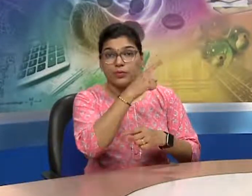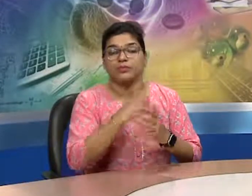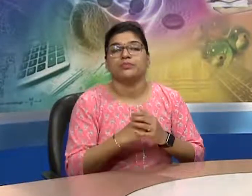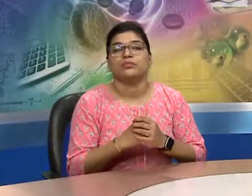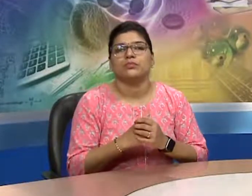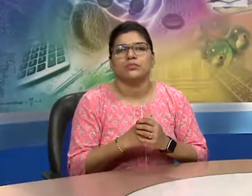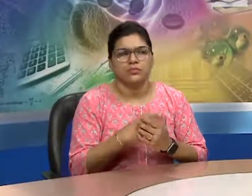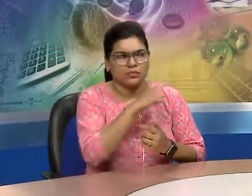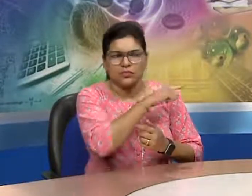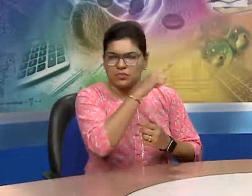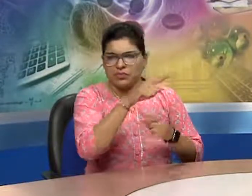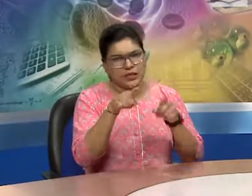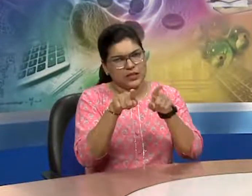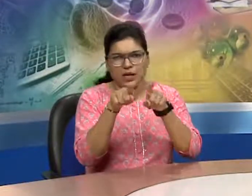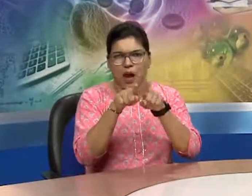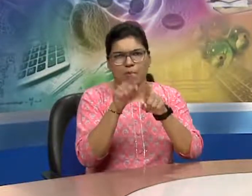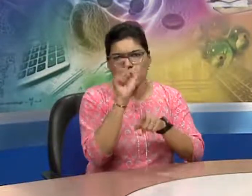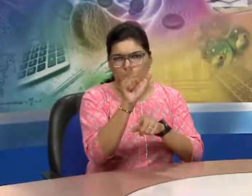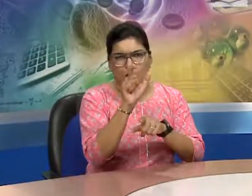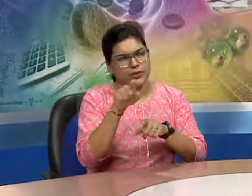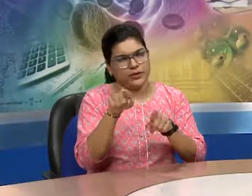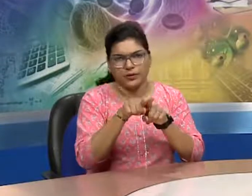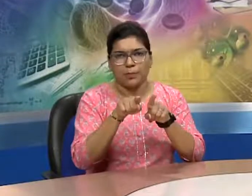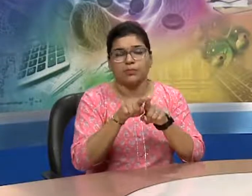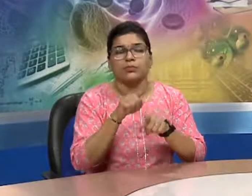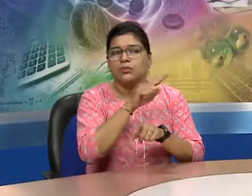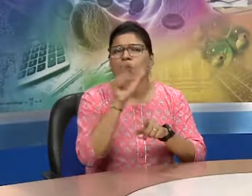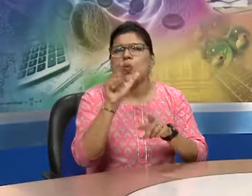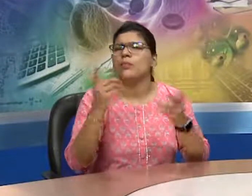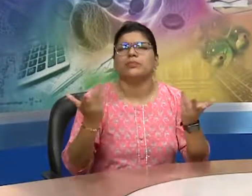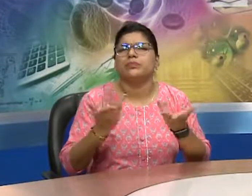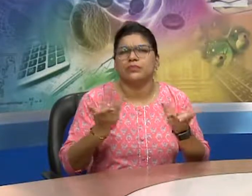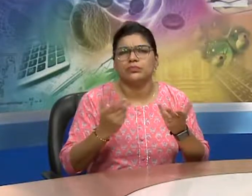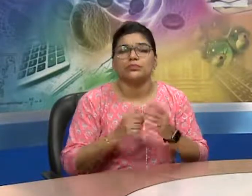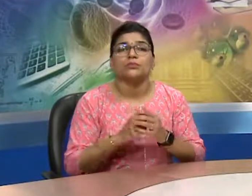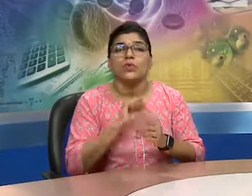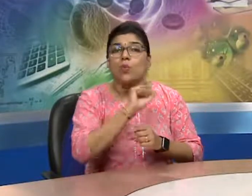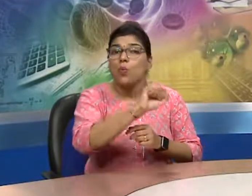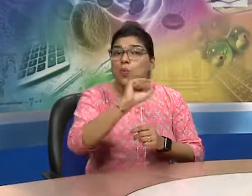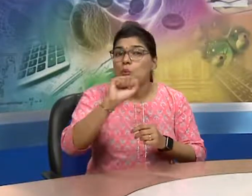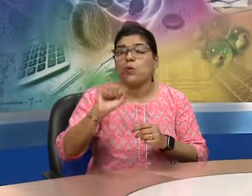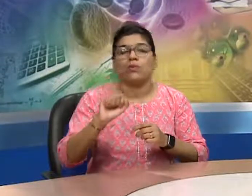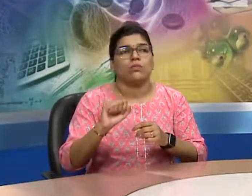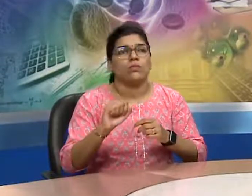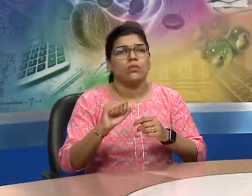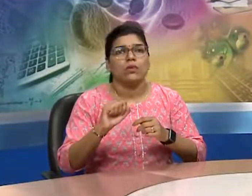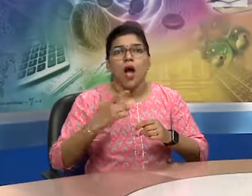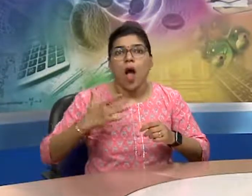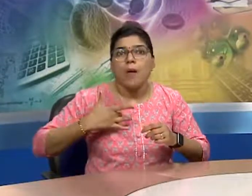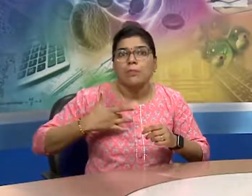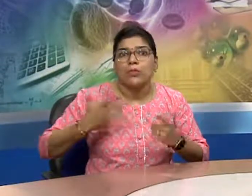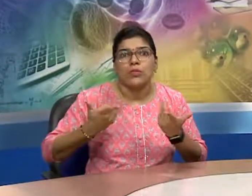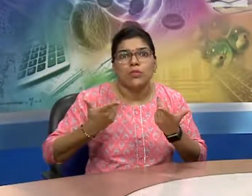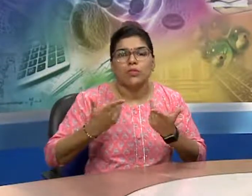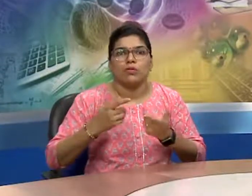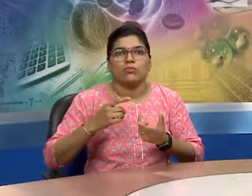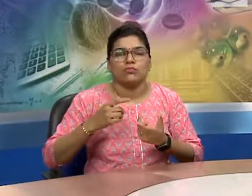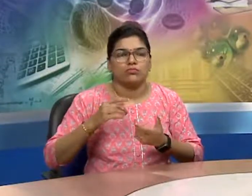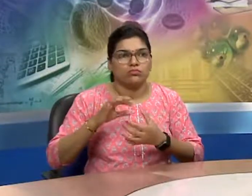This word is adapt and adaptation. Both these are having